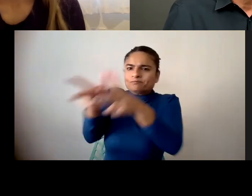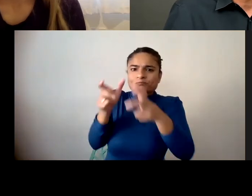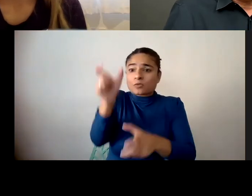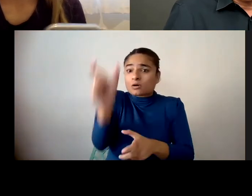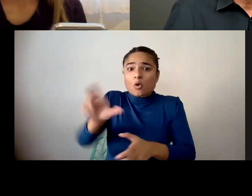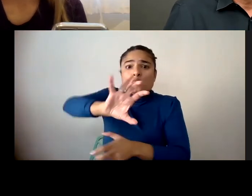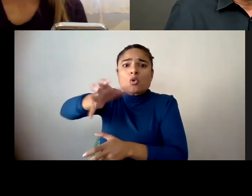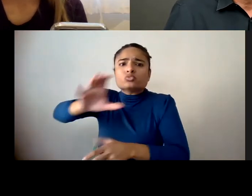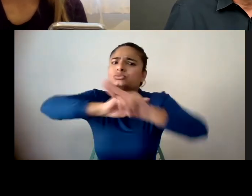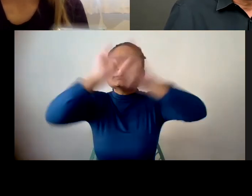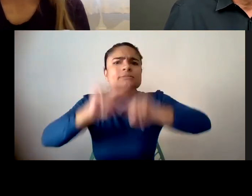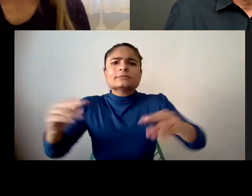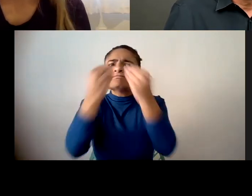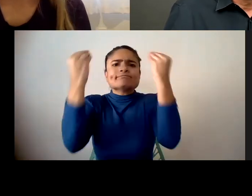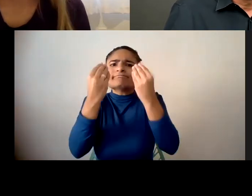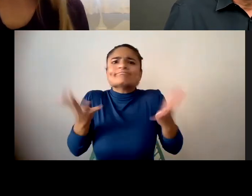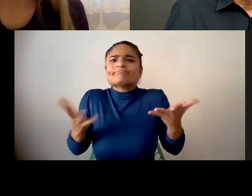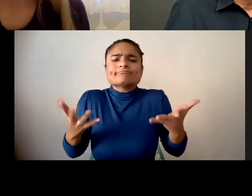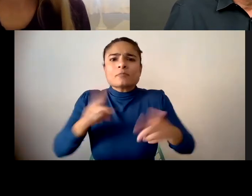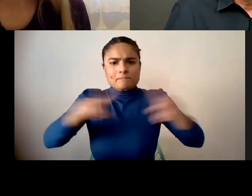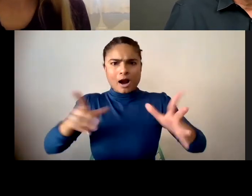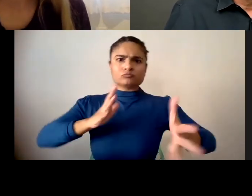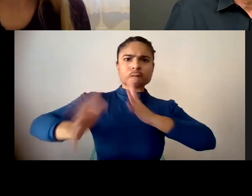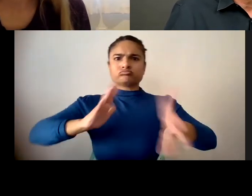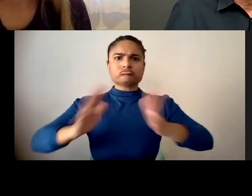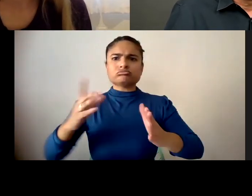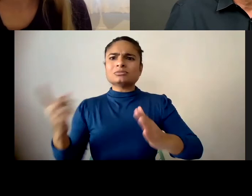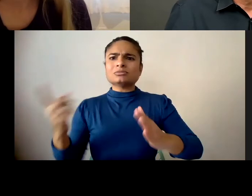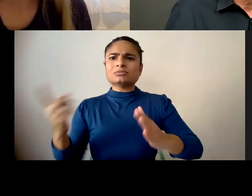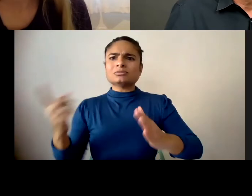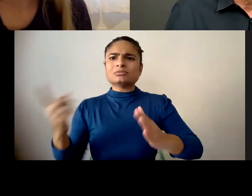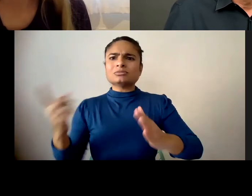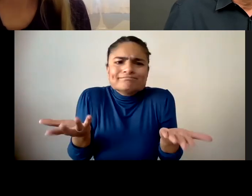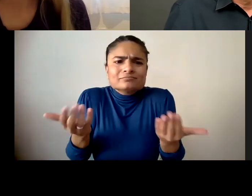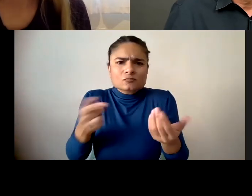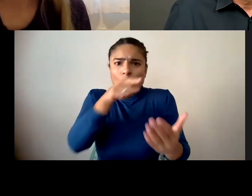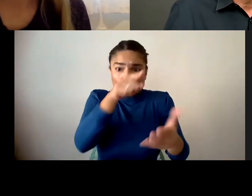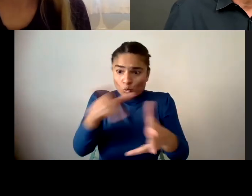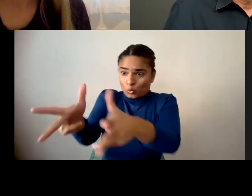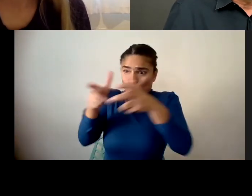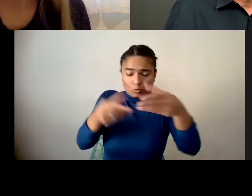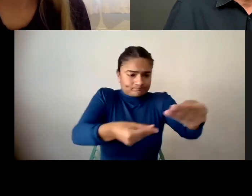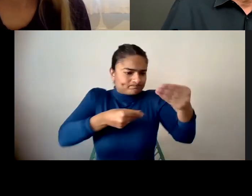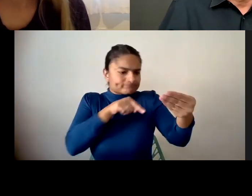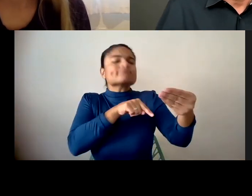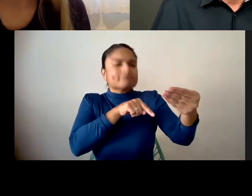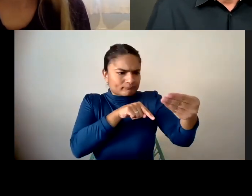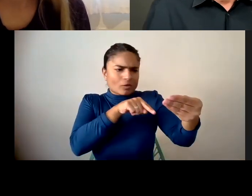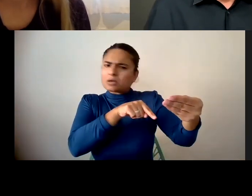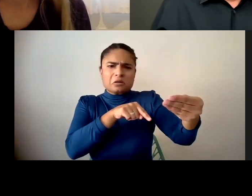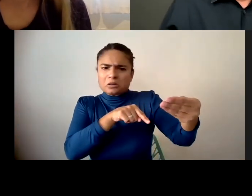this context, and trying to help or giving some